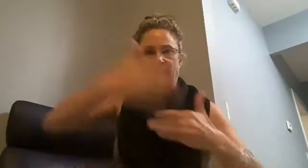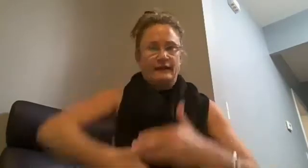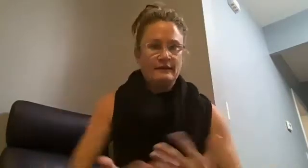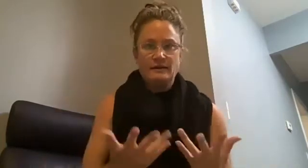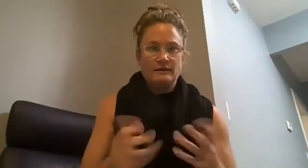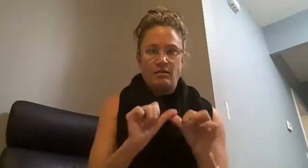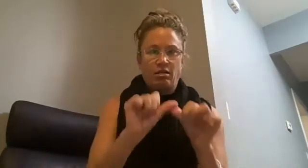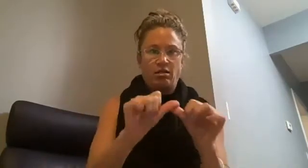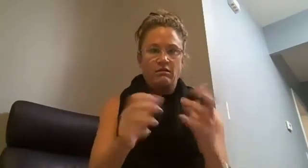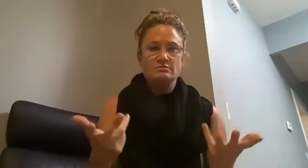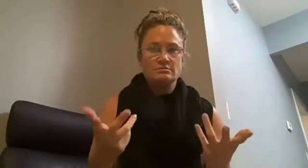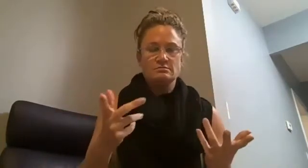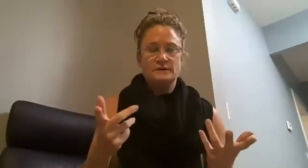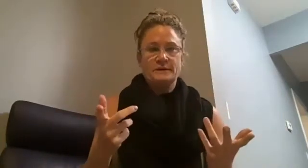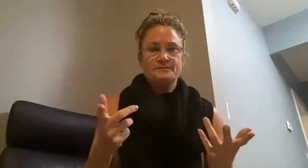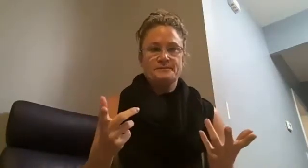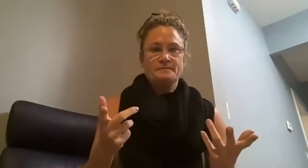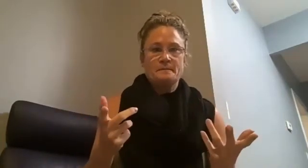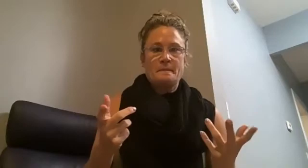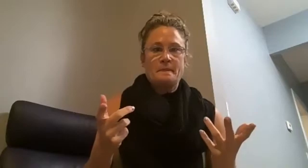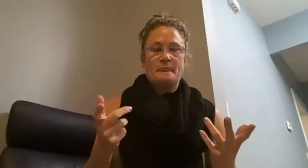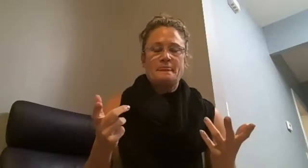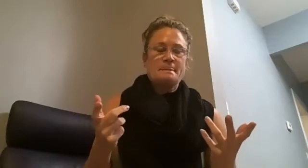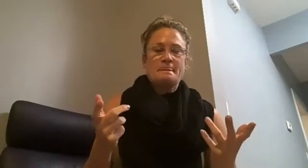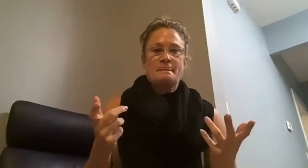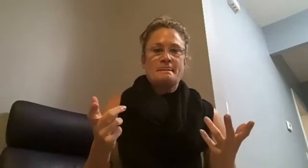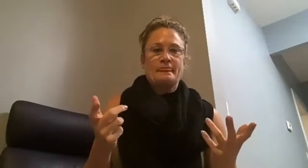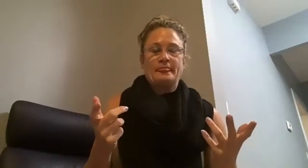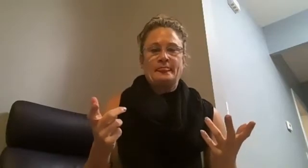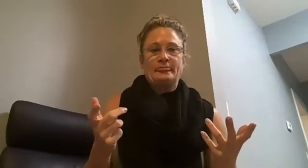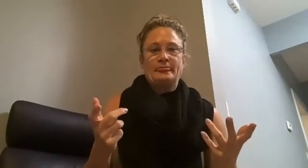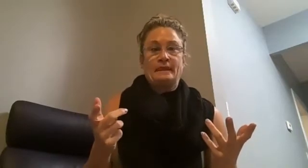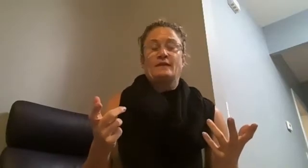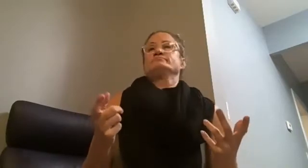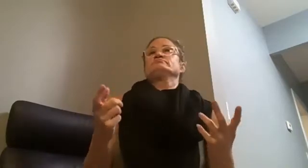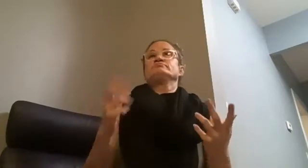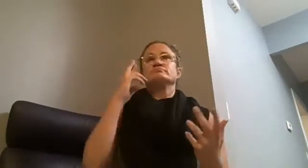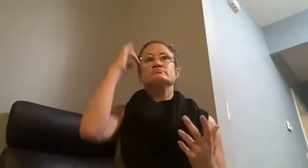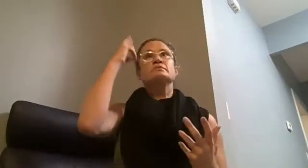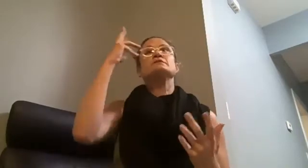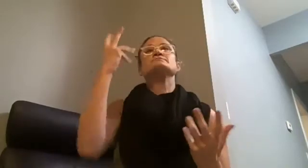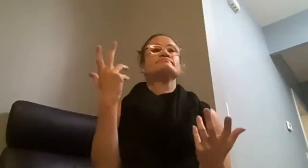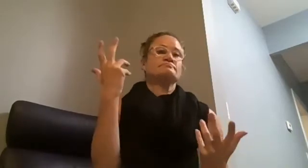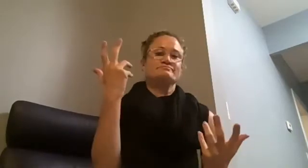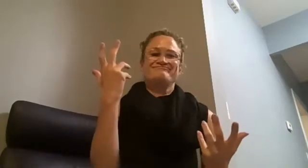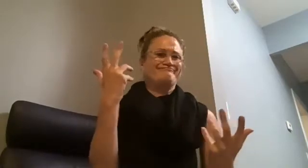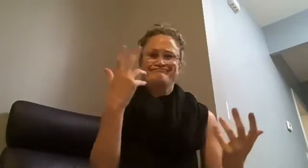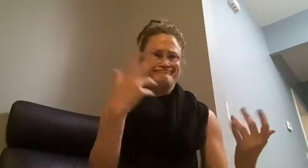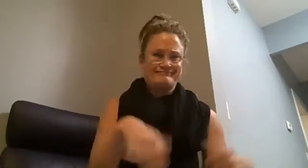And I was actually, I guess, a little bit startled to find out that that's not that common to be a blackout drinker